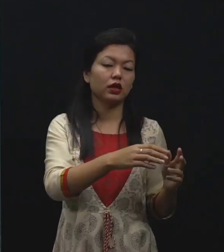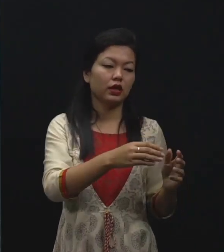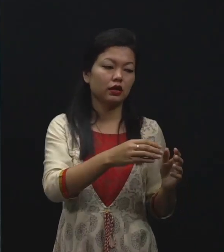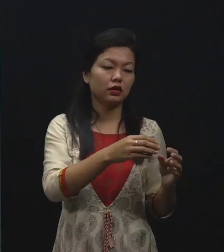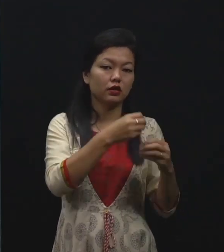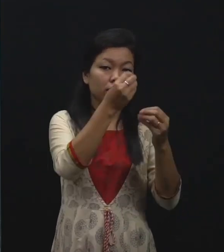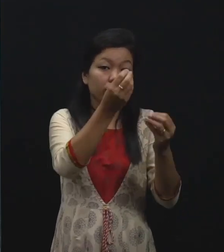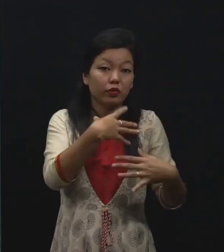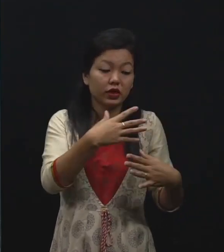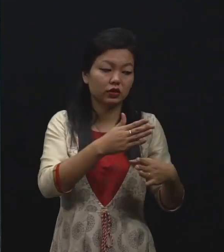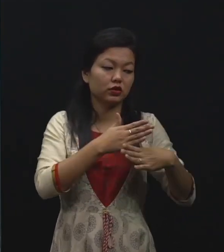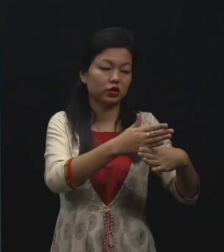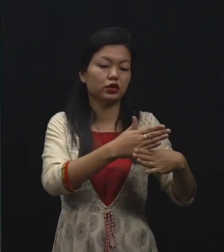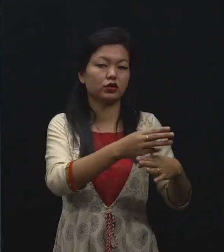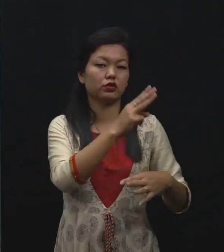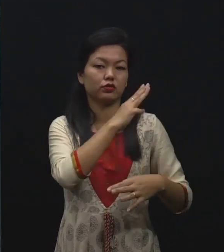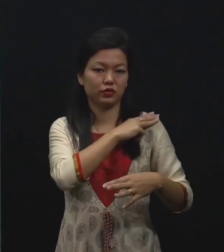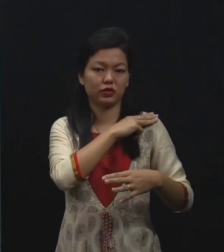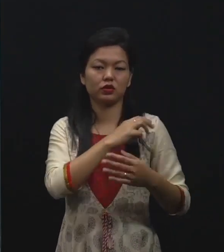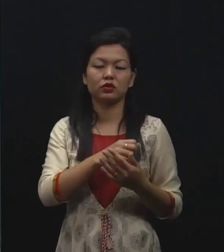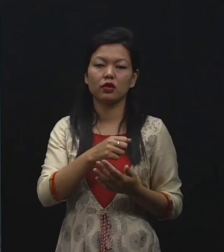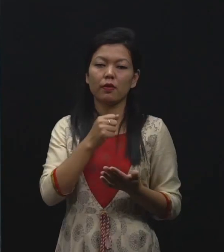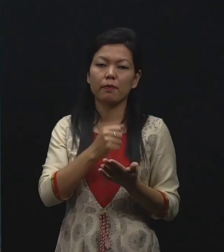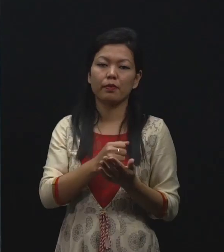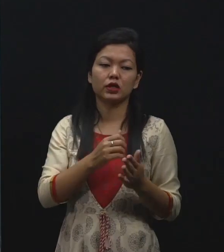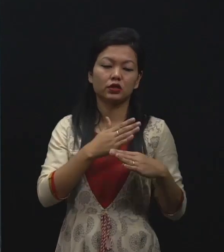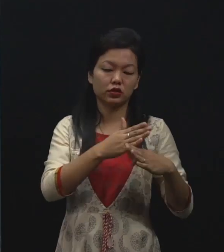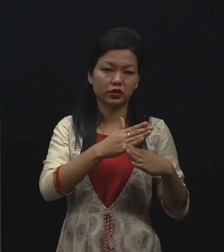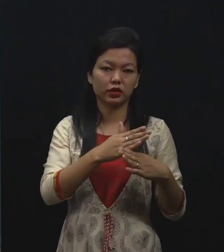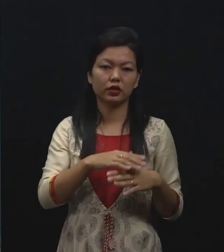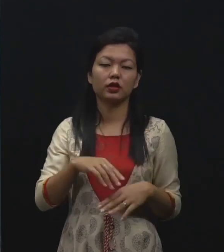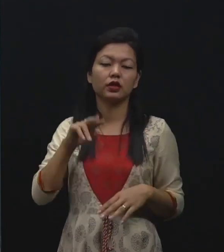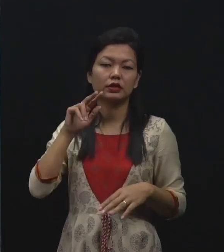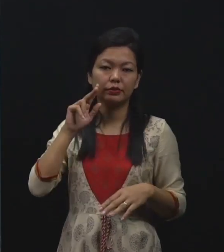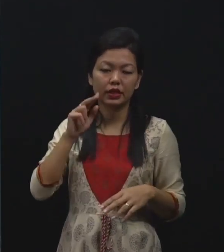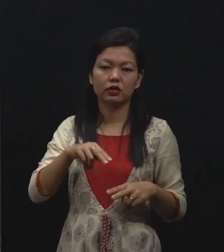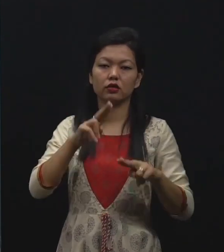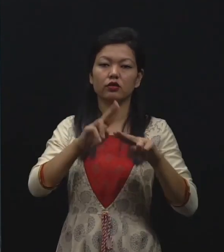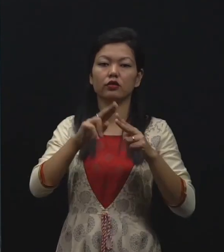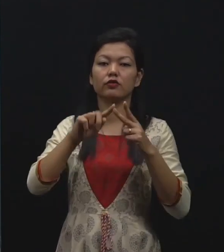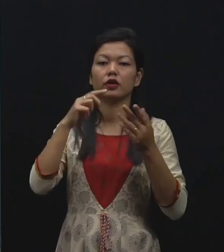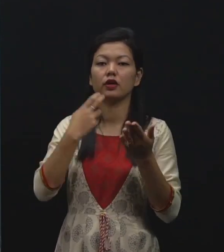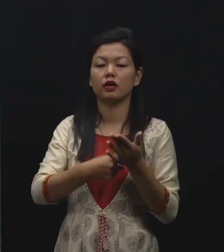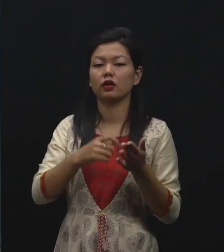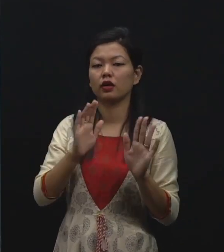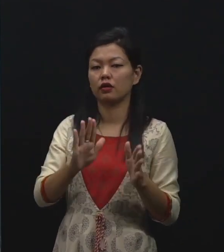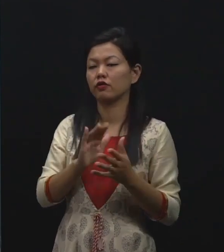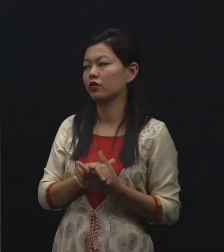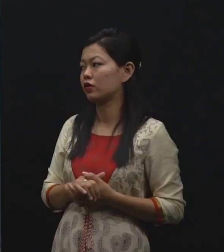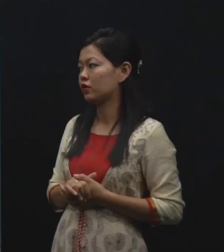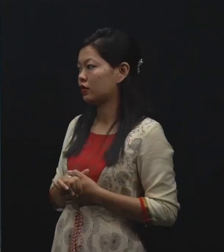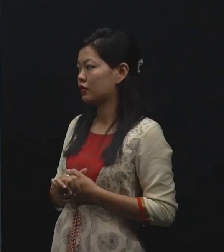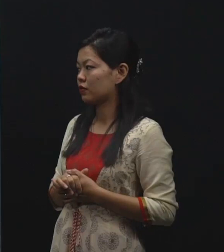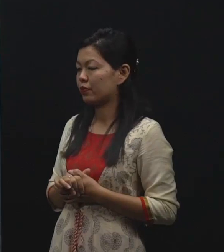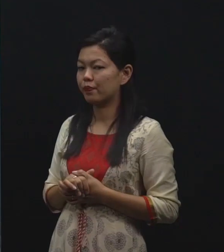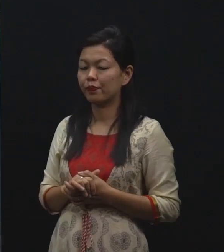some suspicions on another person, okay. So they used to come to the whoever police is in charge of that police station, they used to